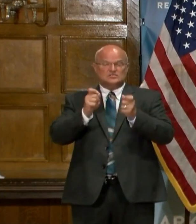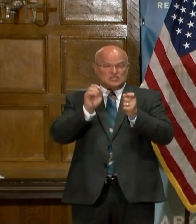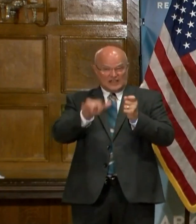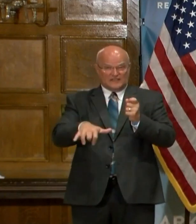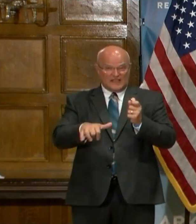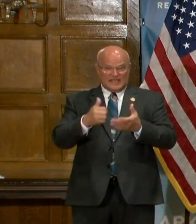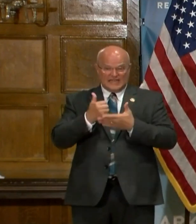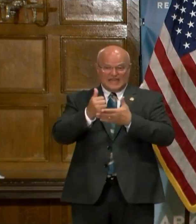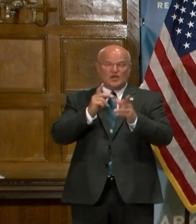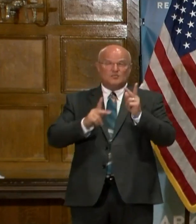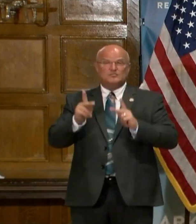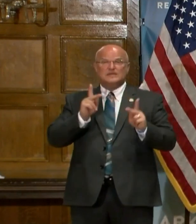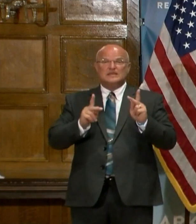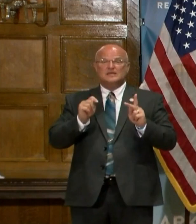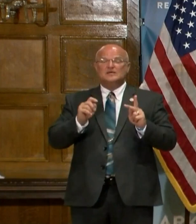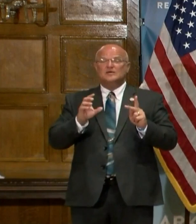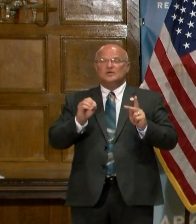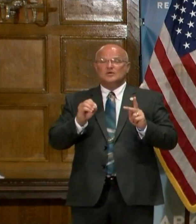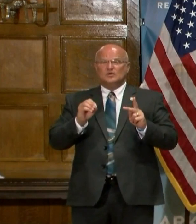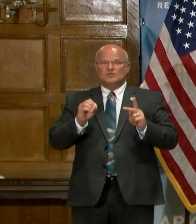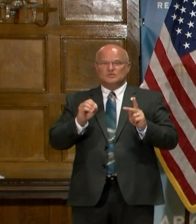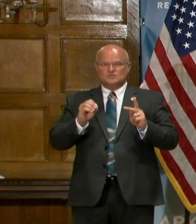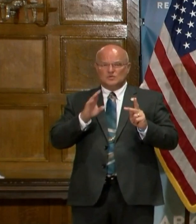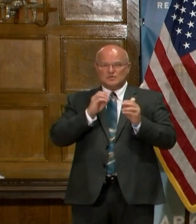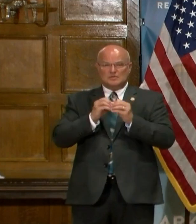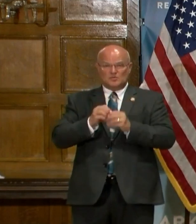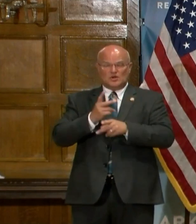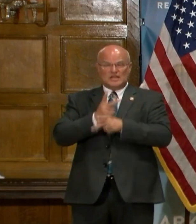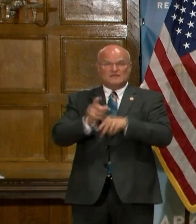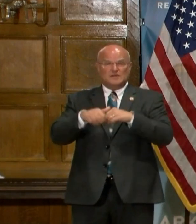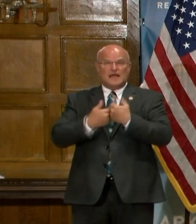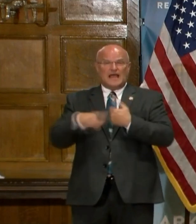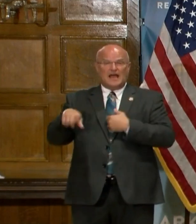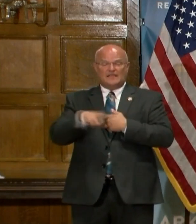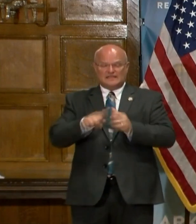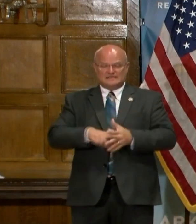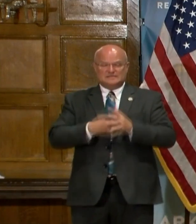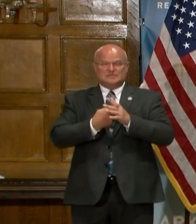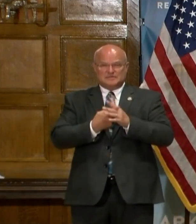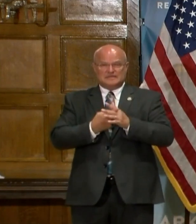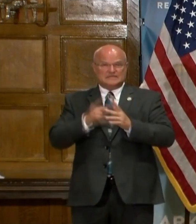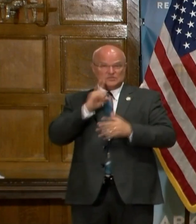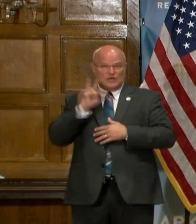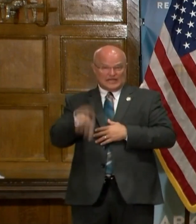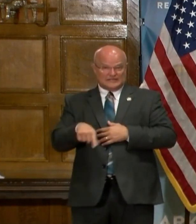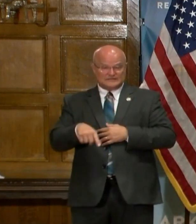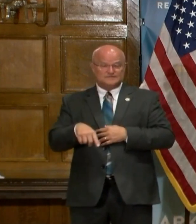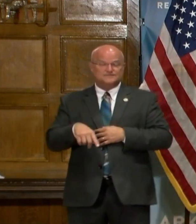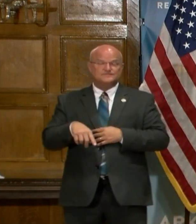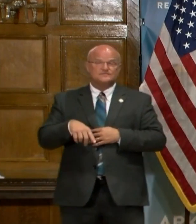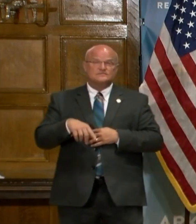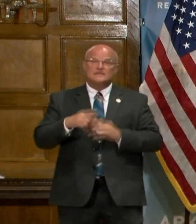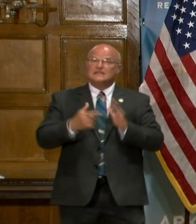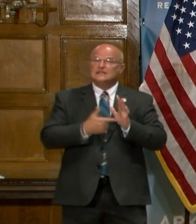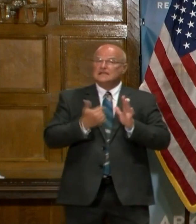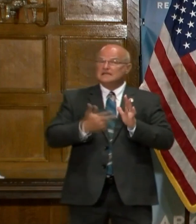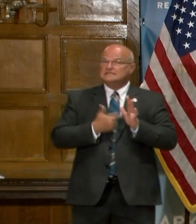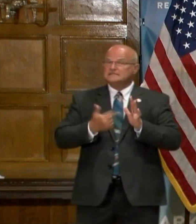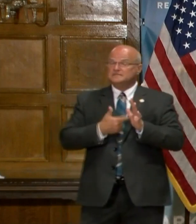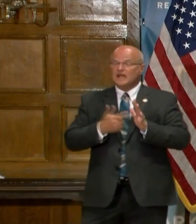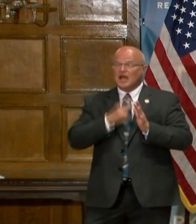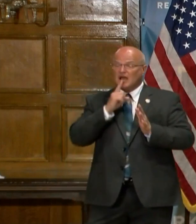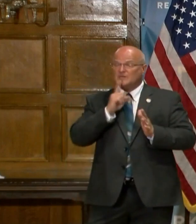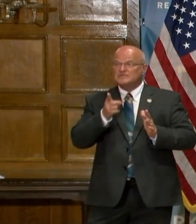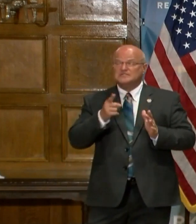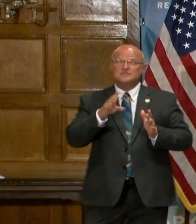that and help people to be more careful about how they implement the directives. In some cases, it's